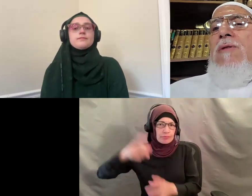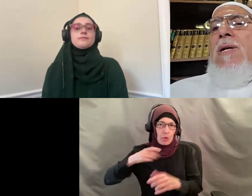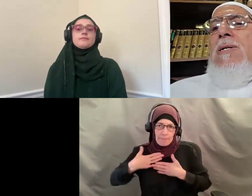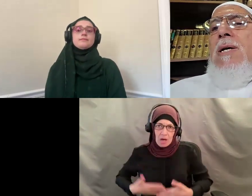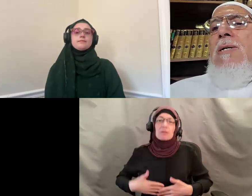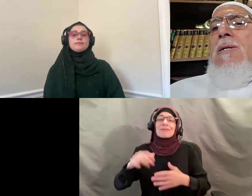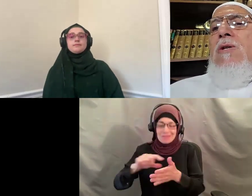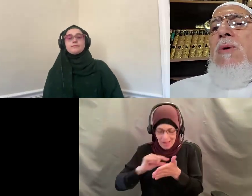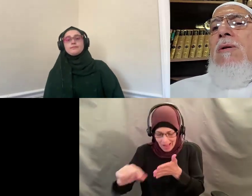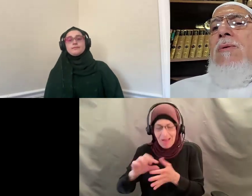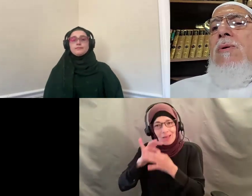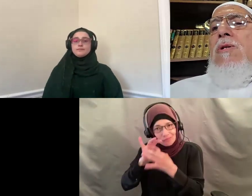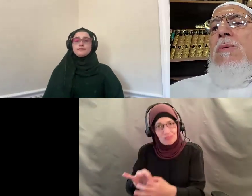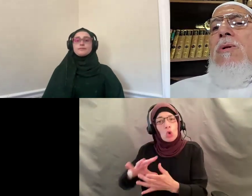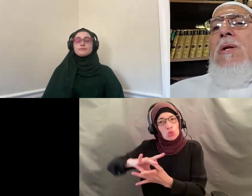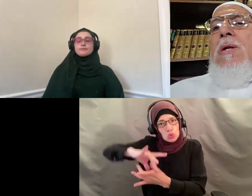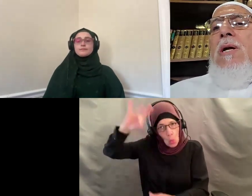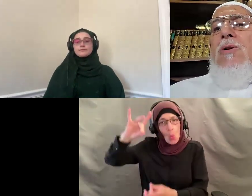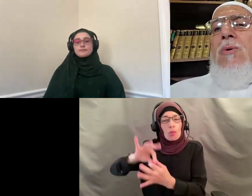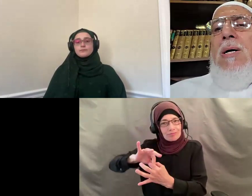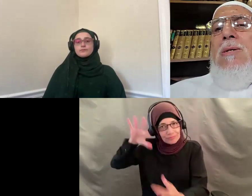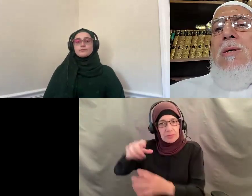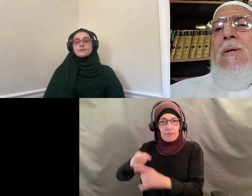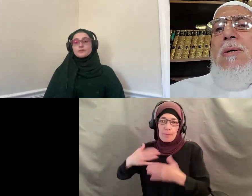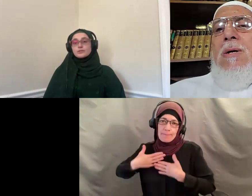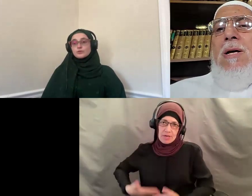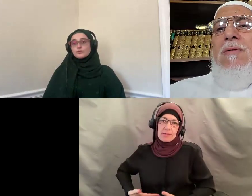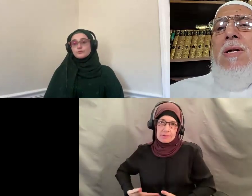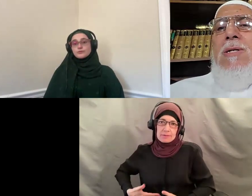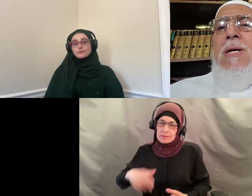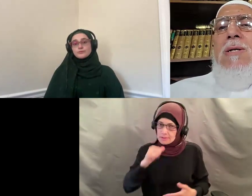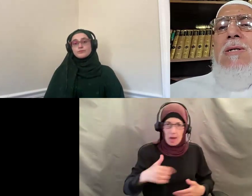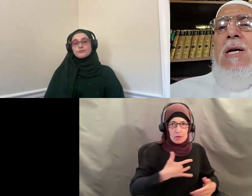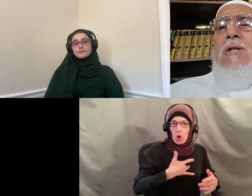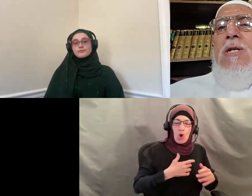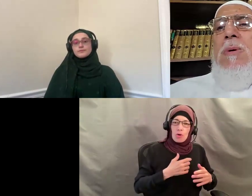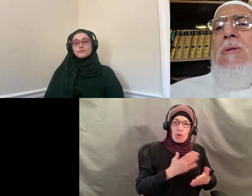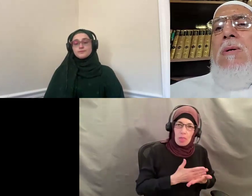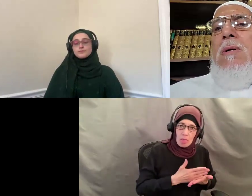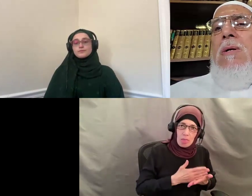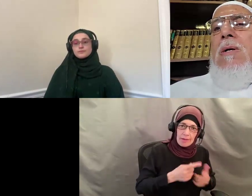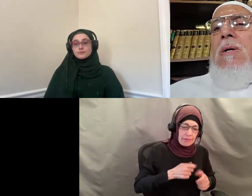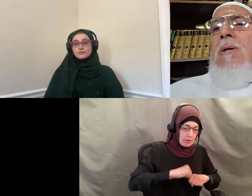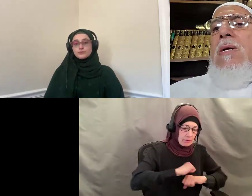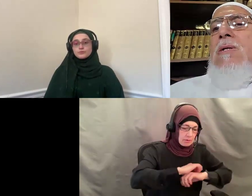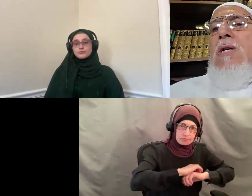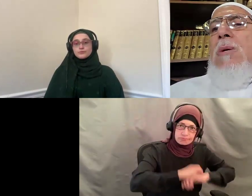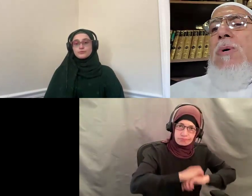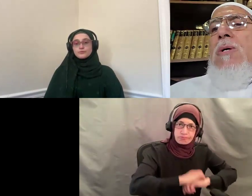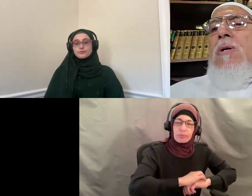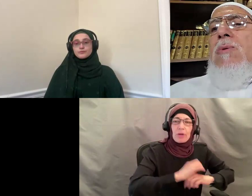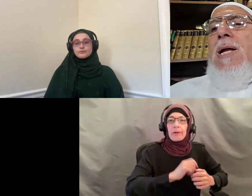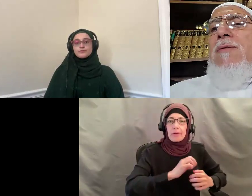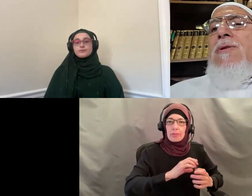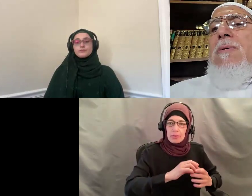So if the deceased is one of those brought near to us, if the deceased is a righteous person, then such